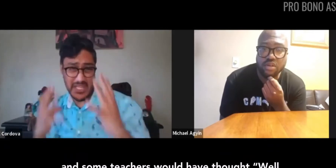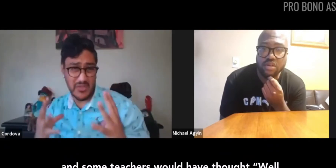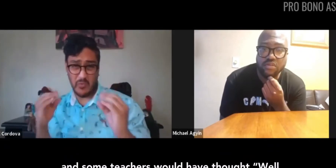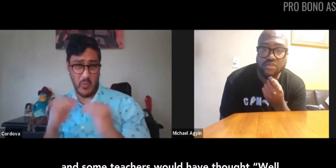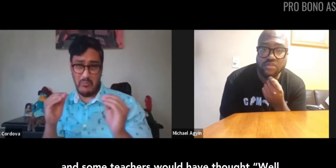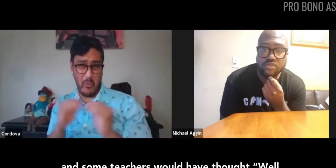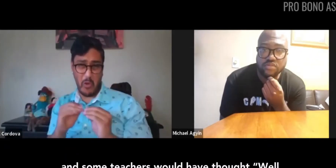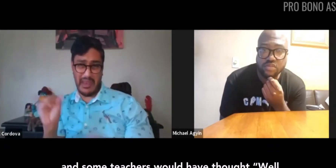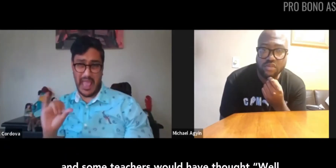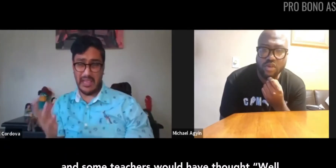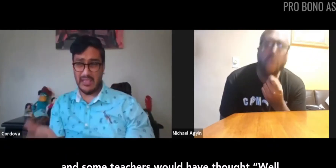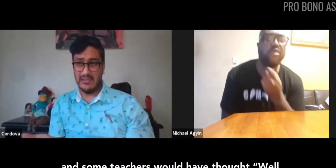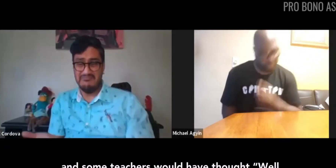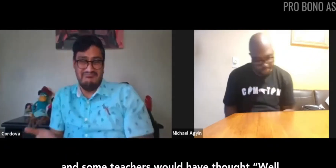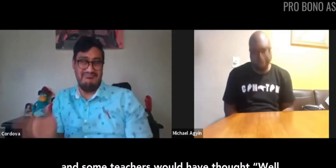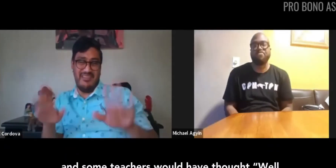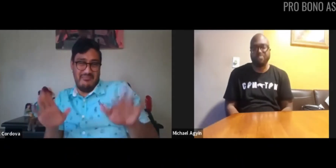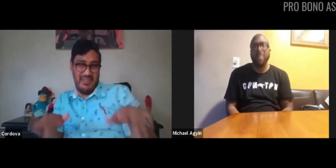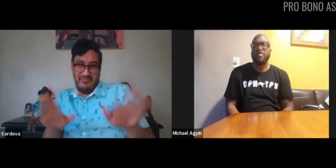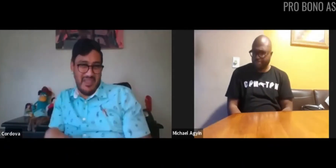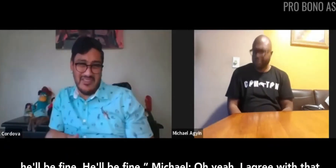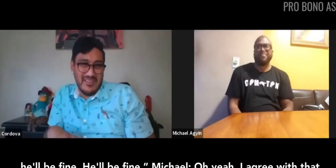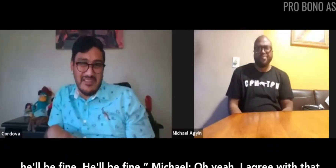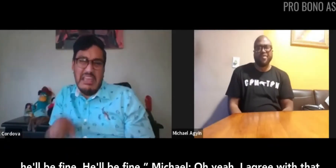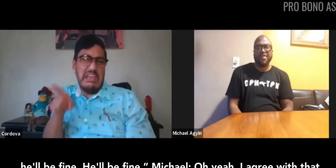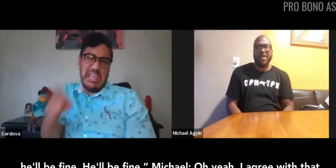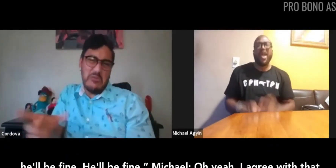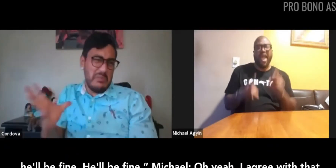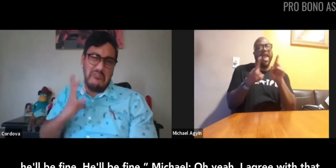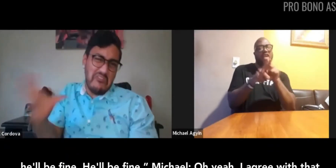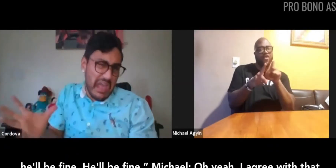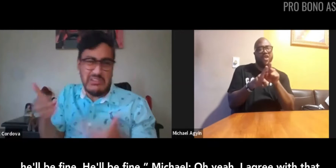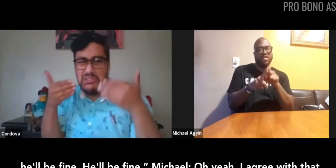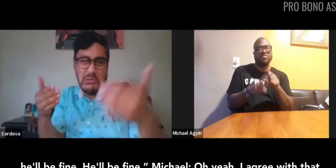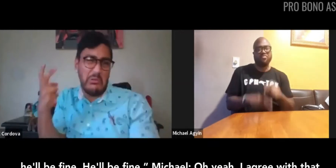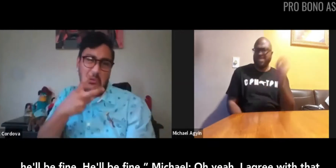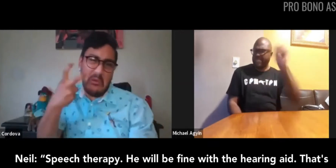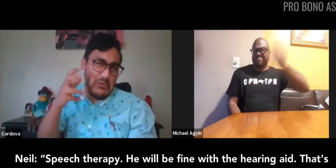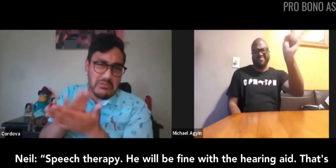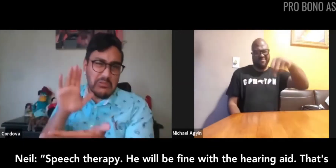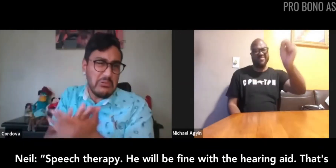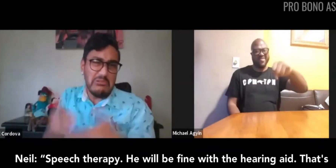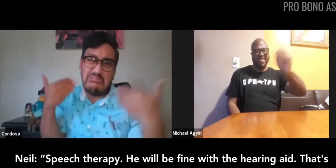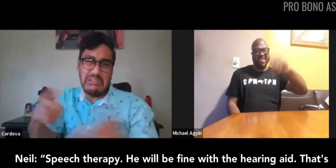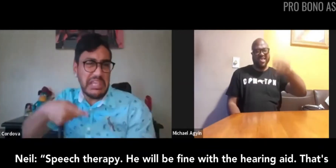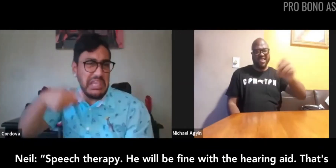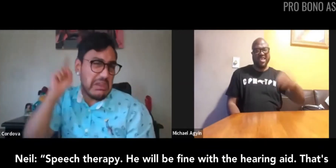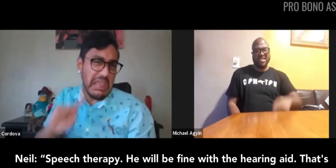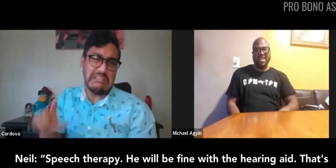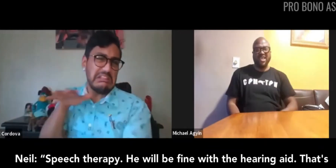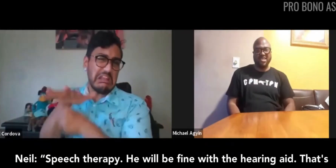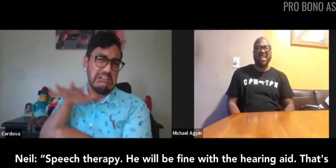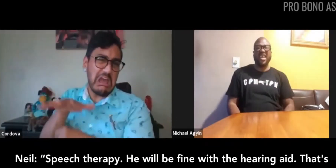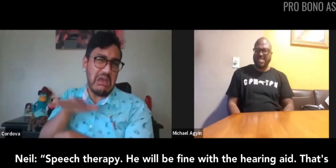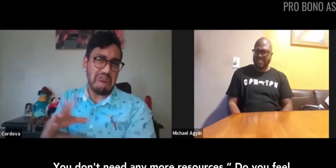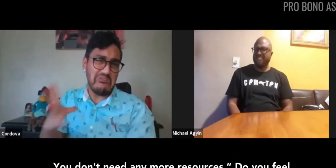some teachers would have thought, well, he'll be fine. He'll be Oh fine yeah, with I agree with speech that. therapy. He'll be fine with a hearing